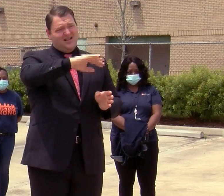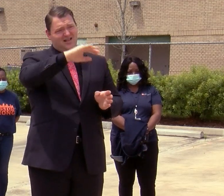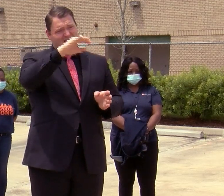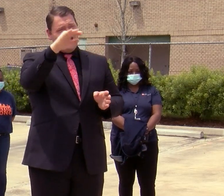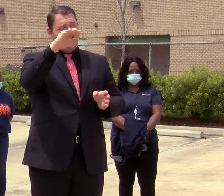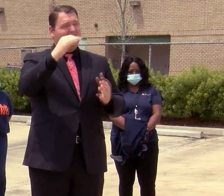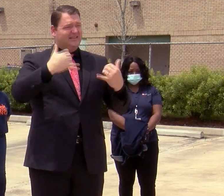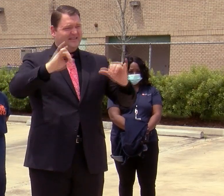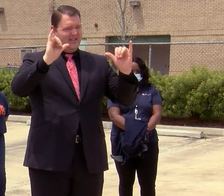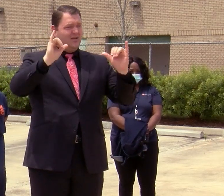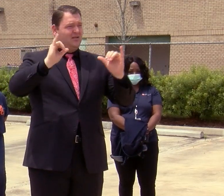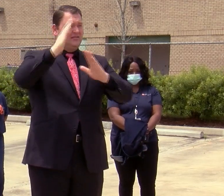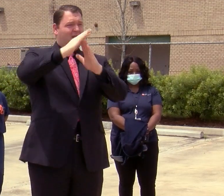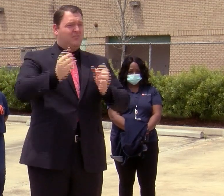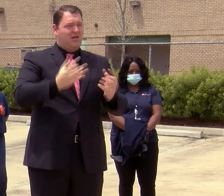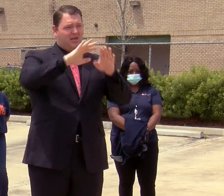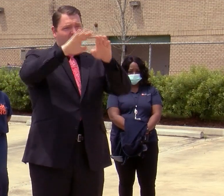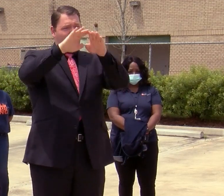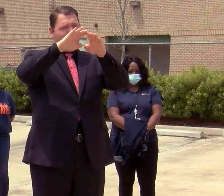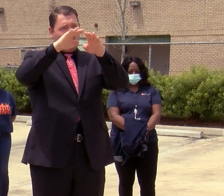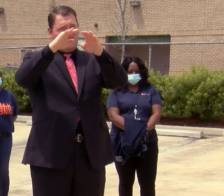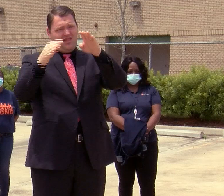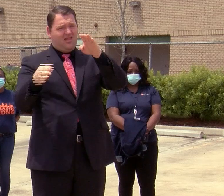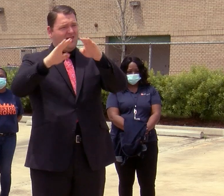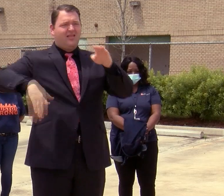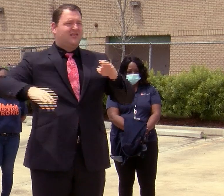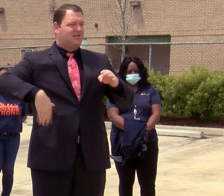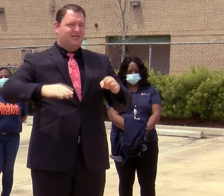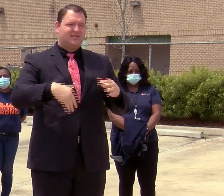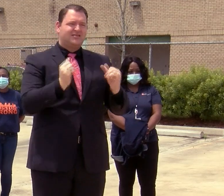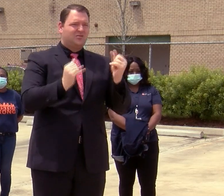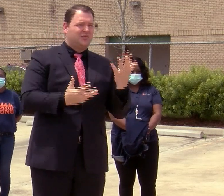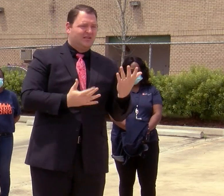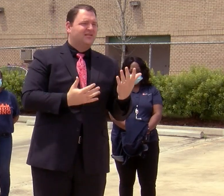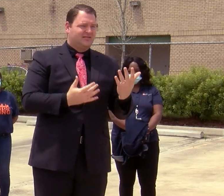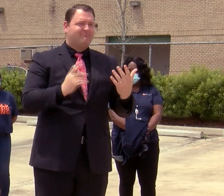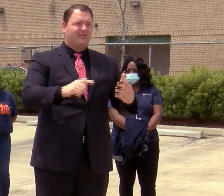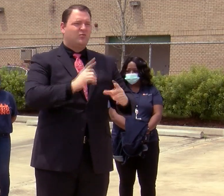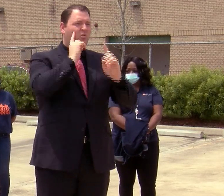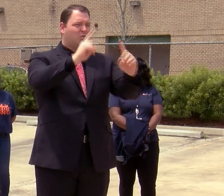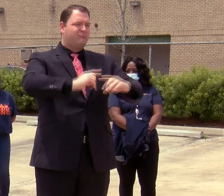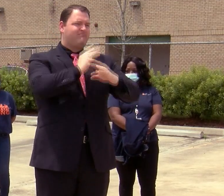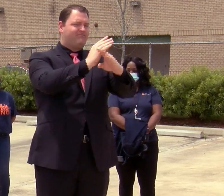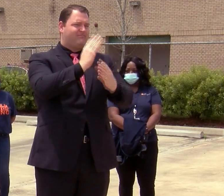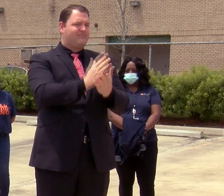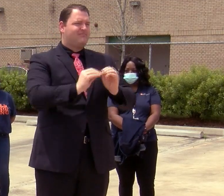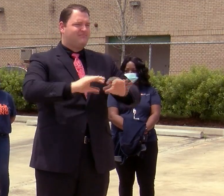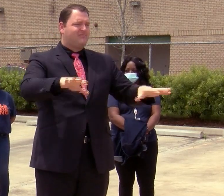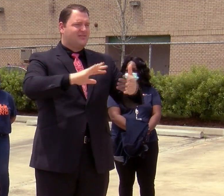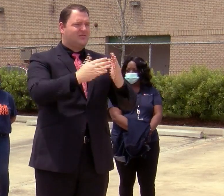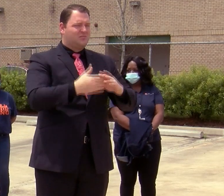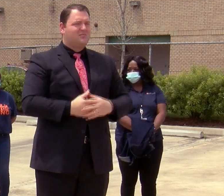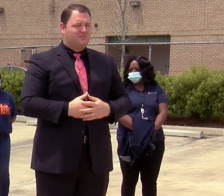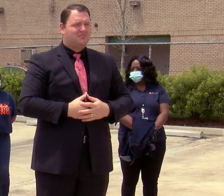must remain vigilant and keep working to stop community spread of the virus. Today's opening of a COVID-19 testing